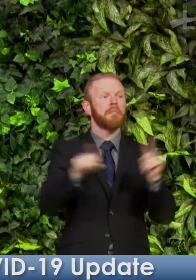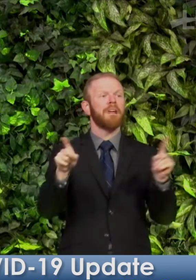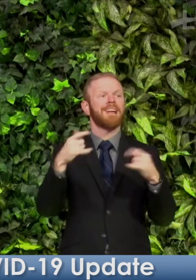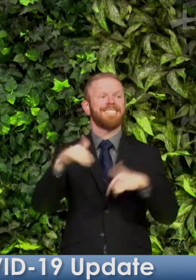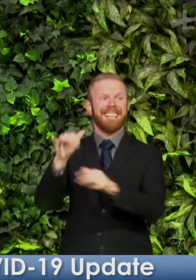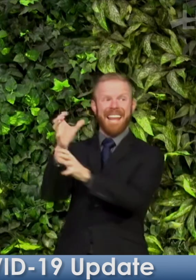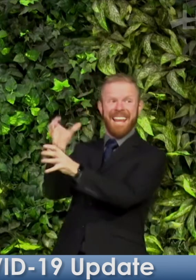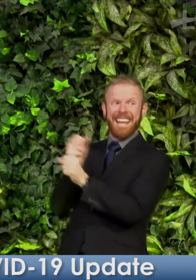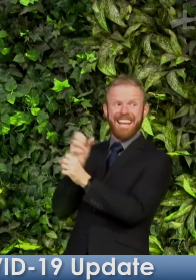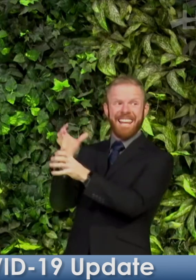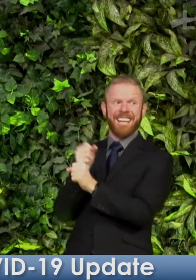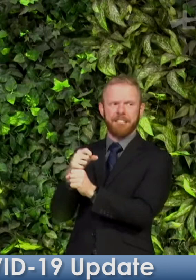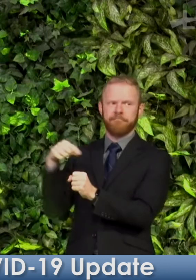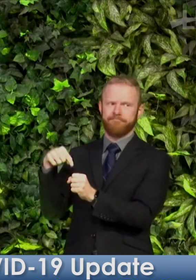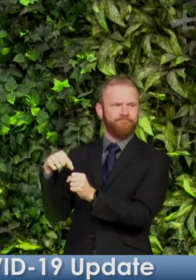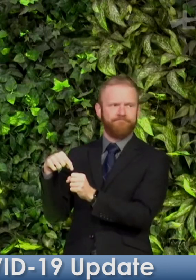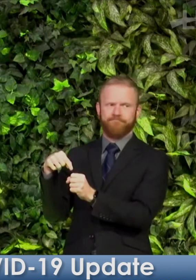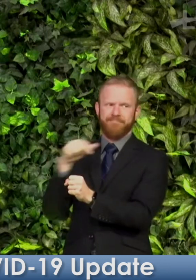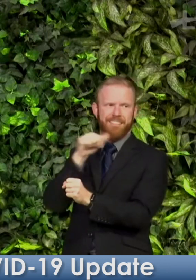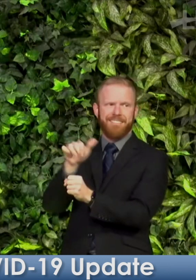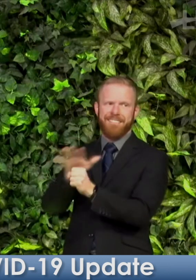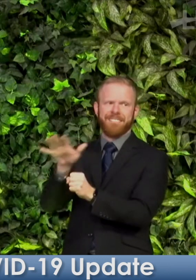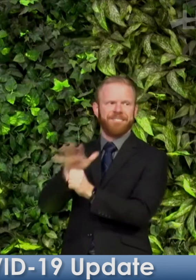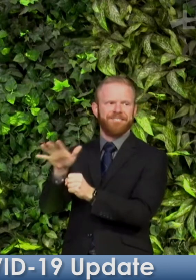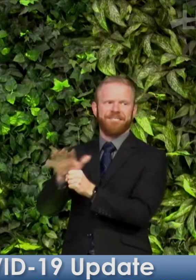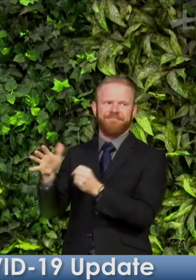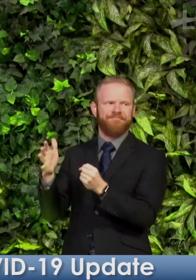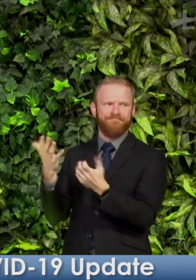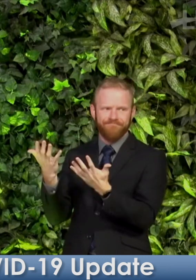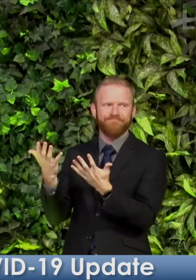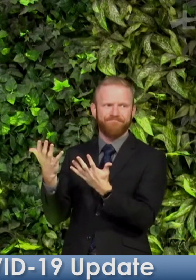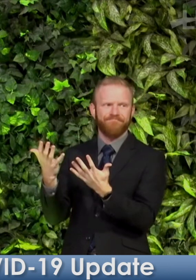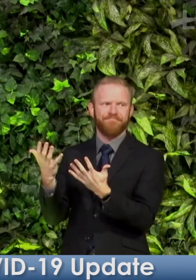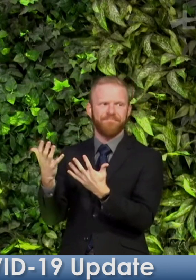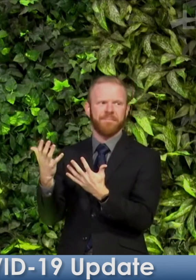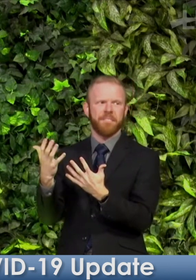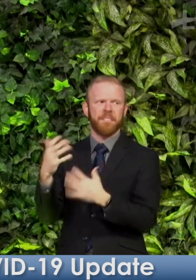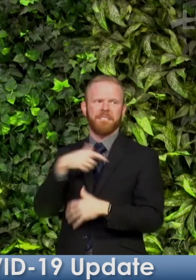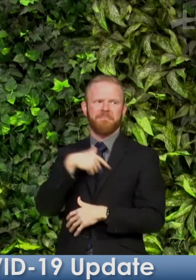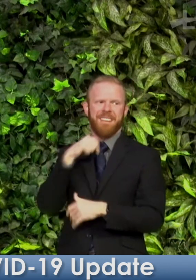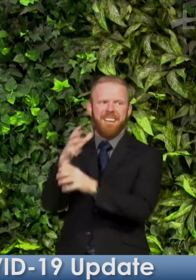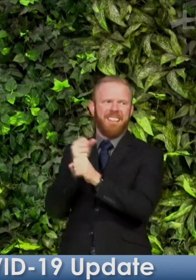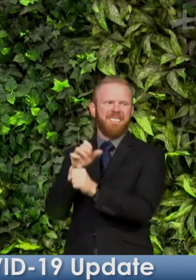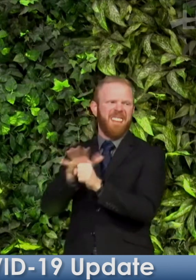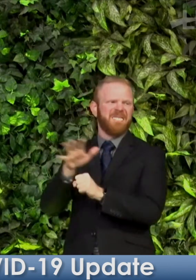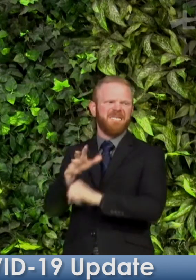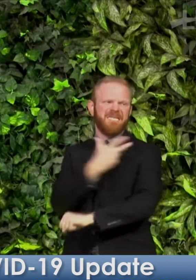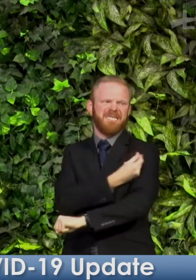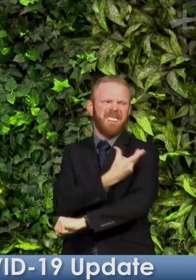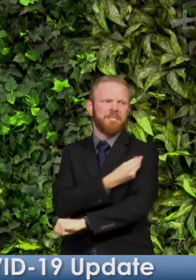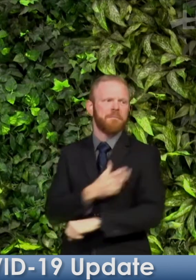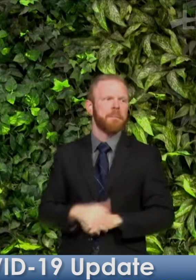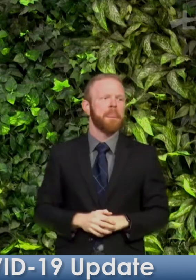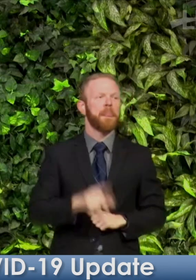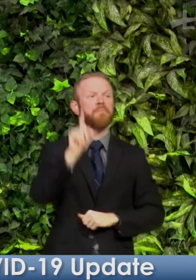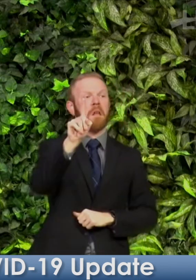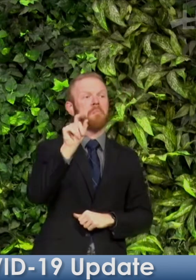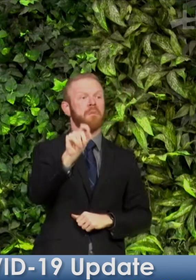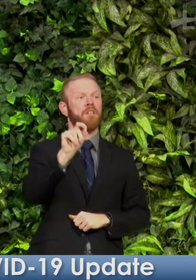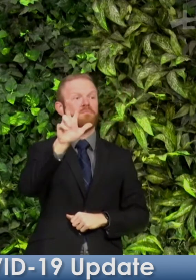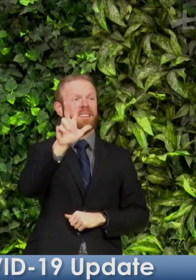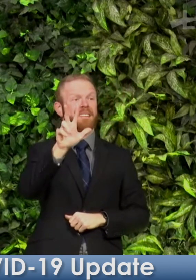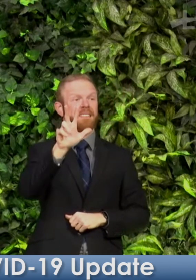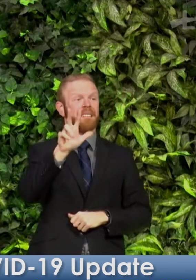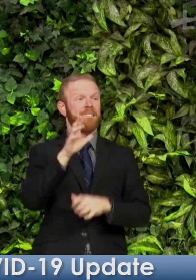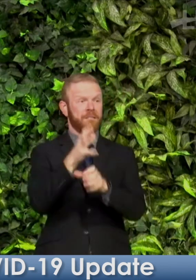of that if you average the amount of doses we receive on a weekly basis. It was about 1.3 million we received last week. This